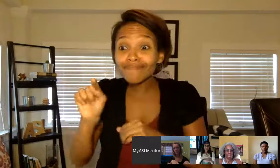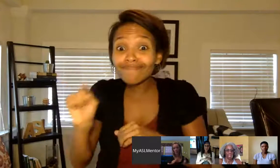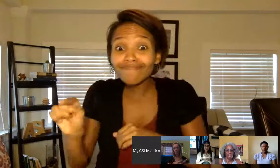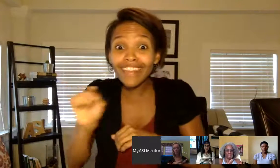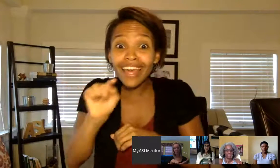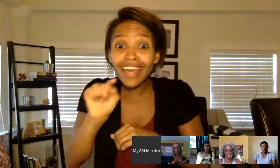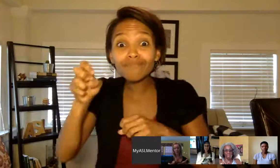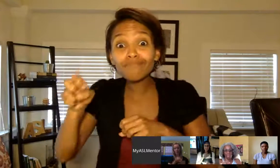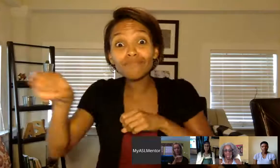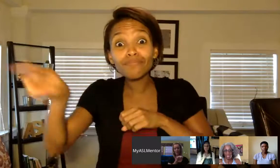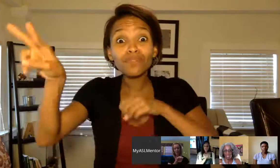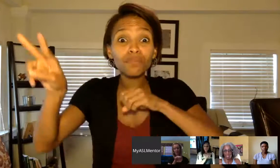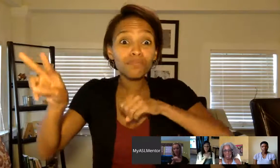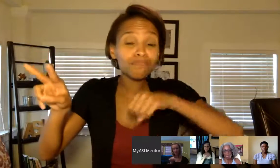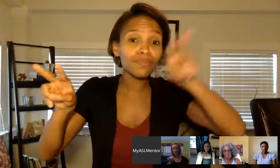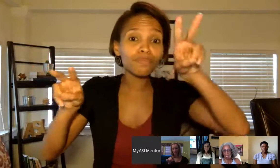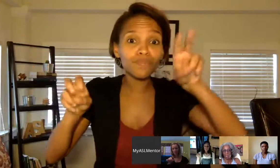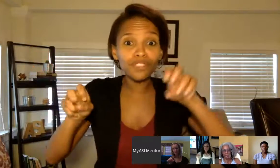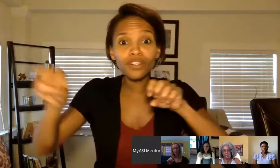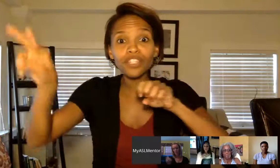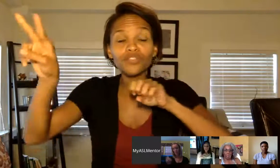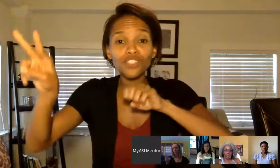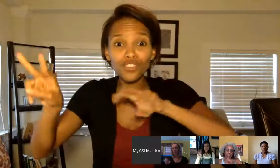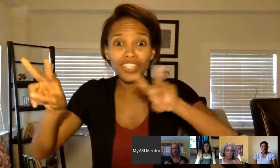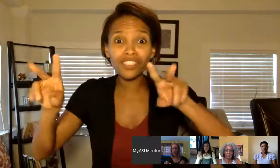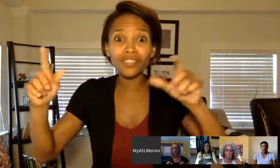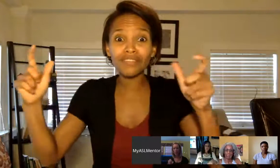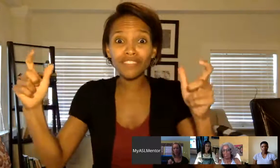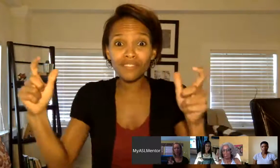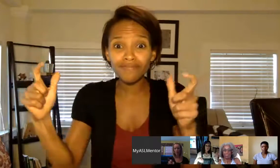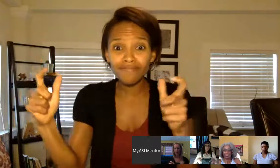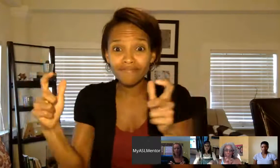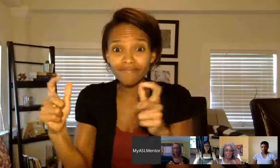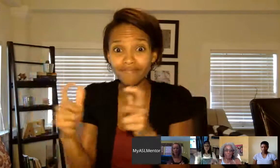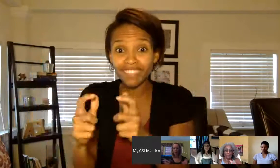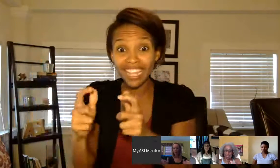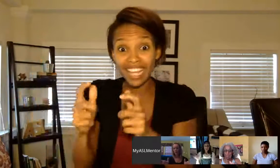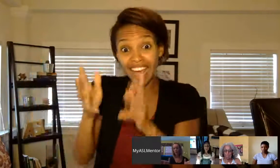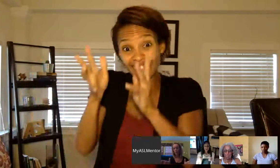college, they boop, boop, transfer,